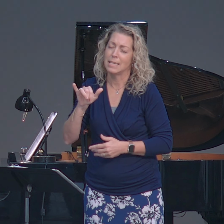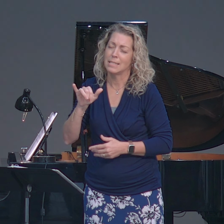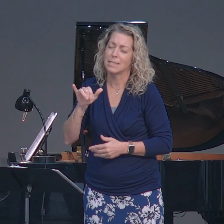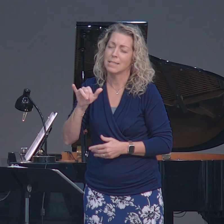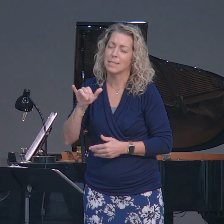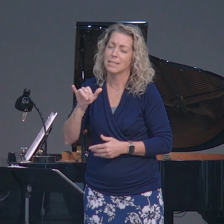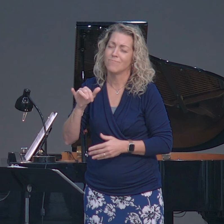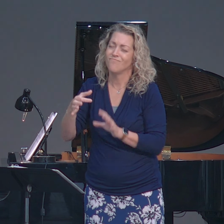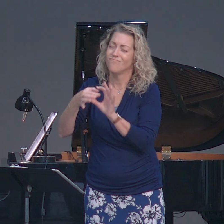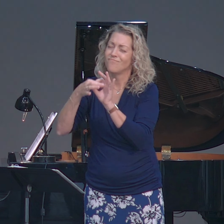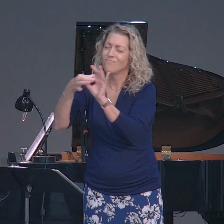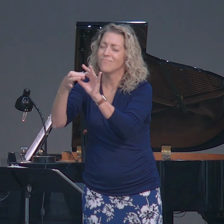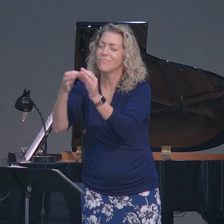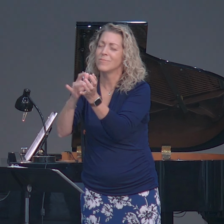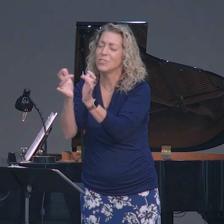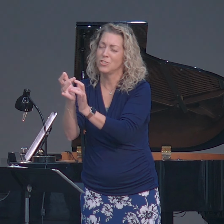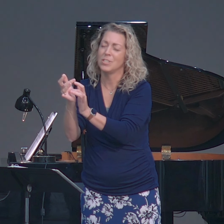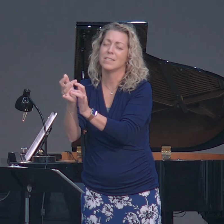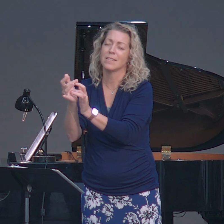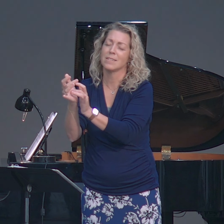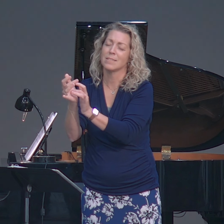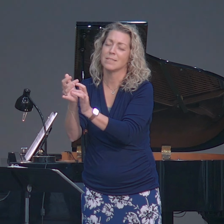to Jesus.